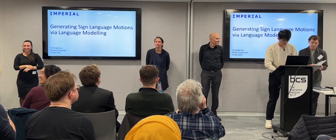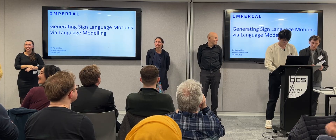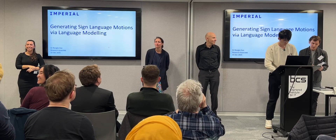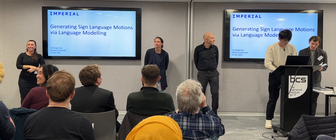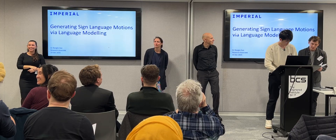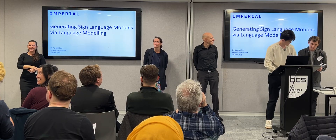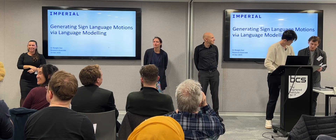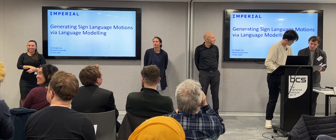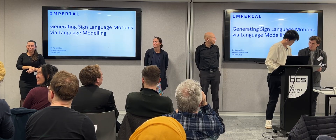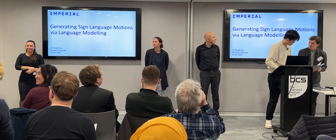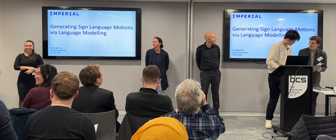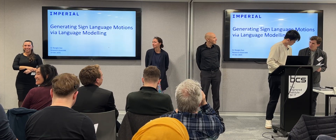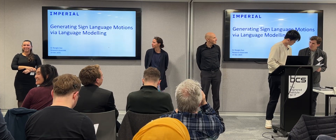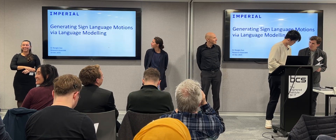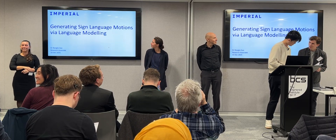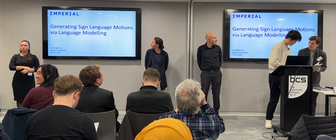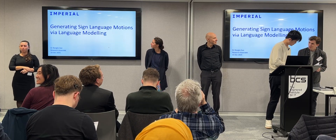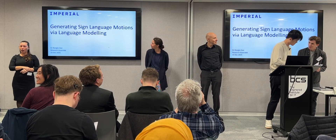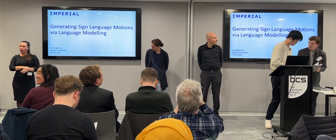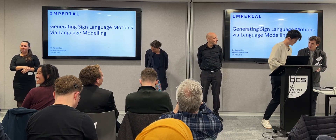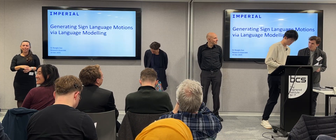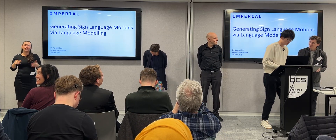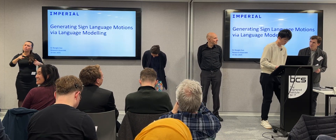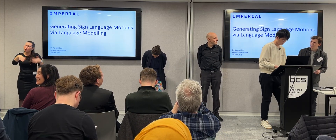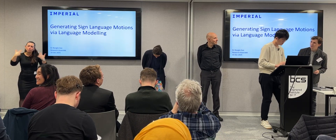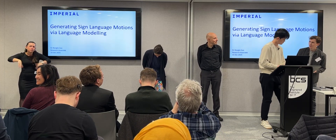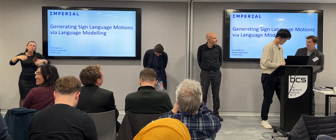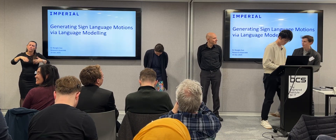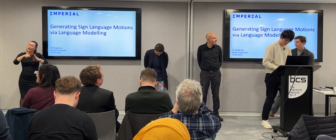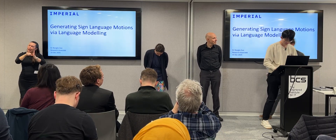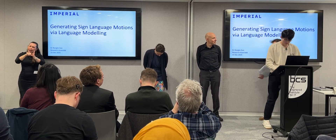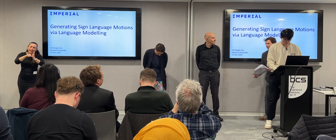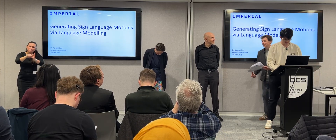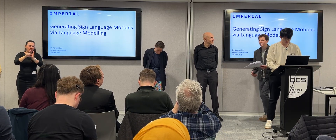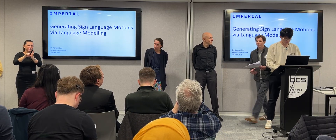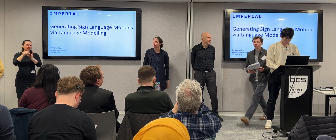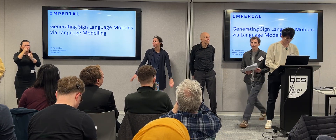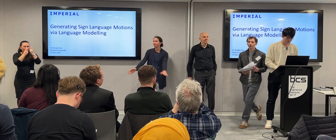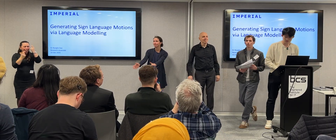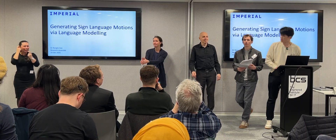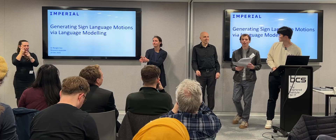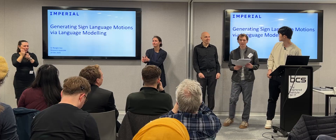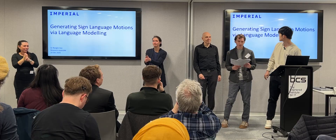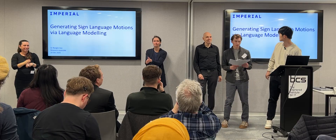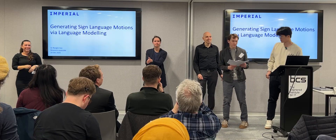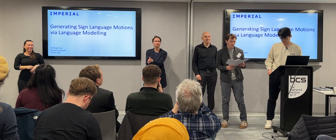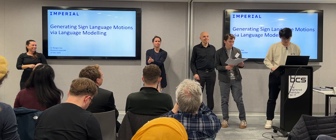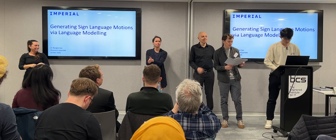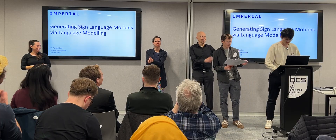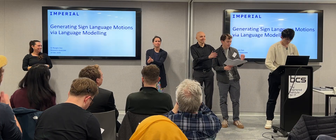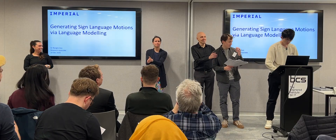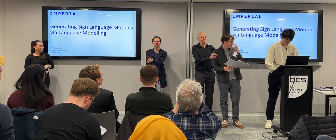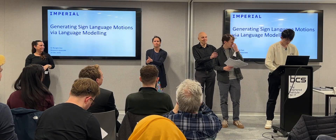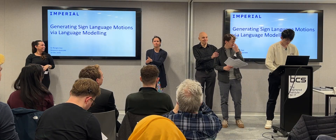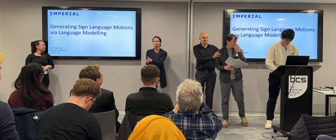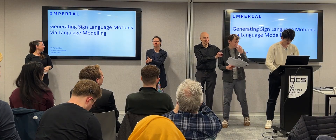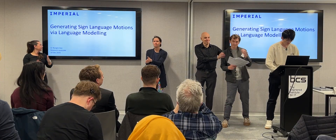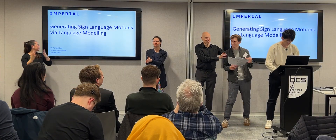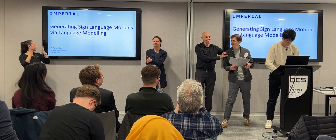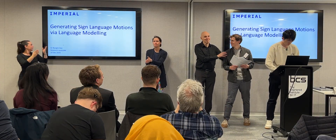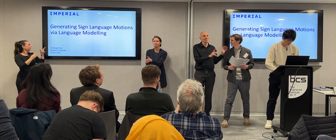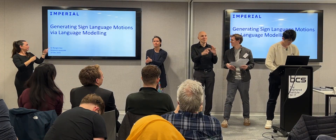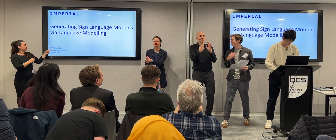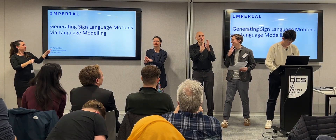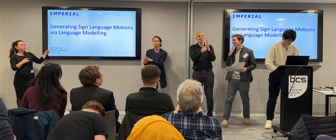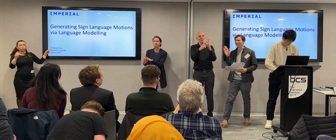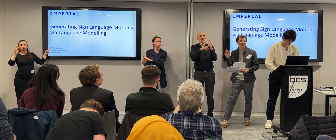Is it Ronglai Zuo? Yes, Zuo? yes. Yeah, Zuo. Okay, so now we have Ronglai Zuo from Imperial College London.